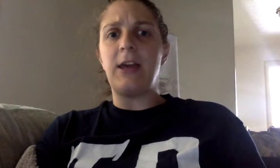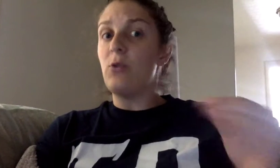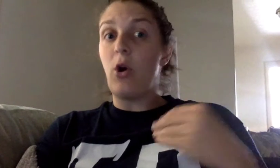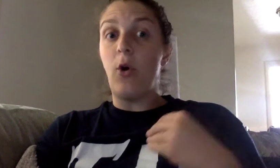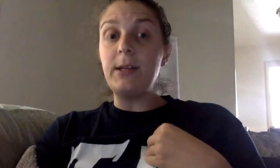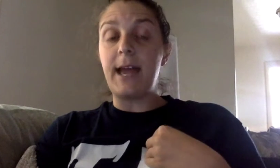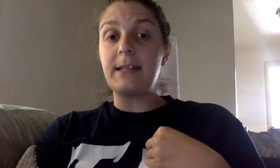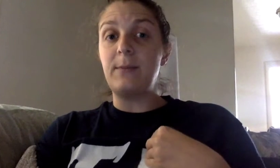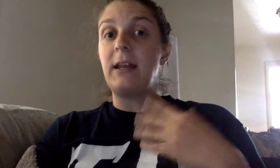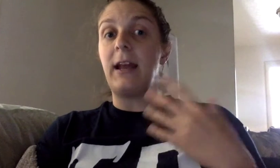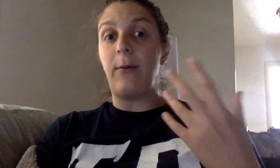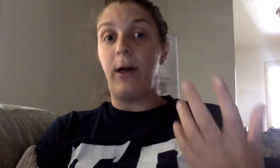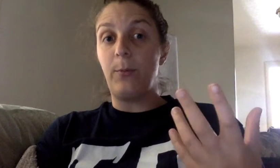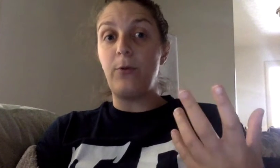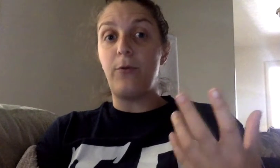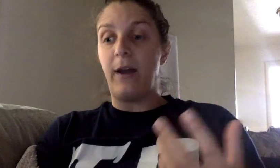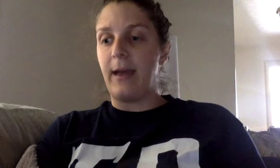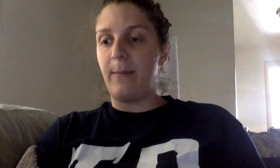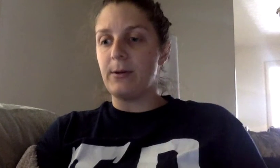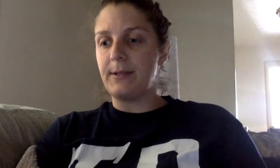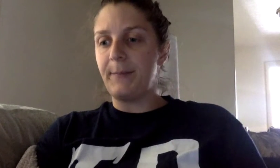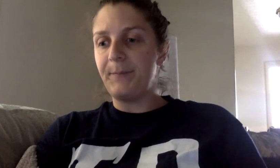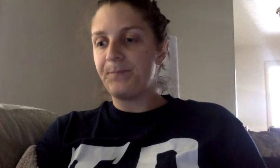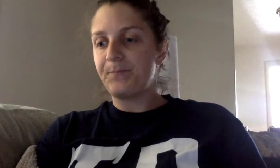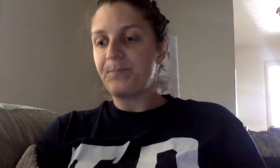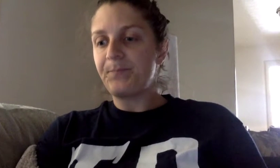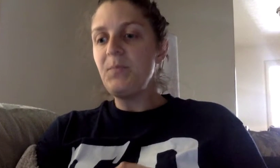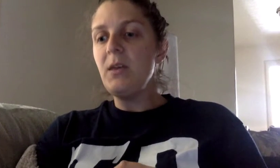could always ask me and I will help you find that person.